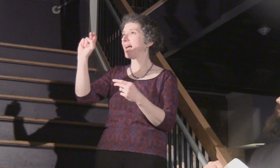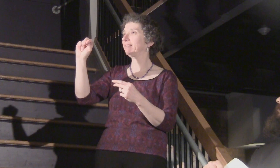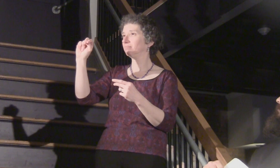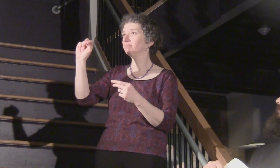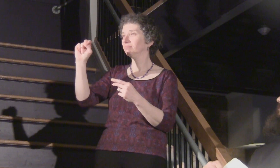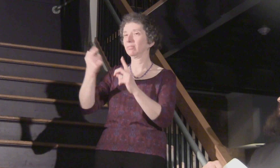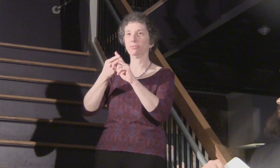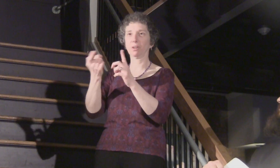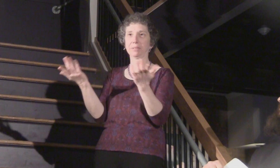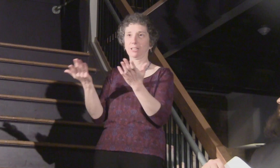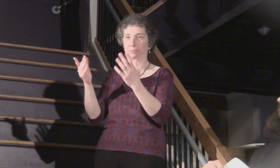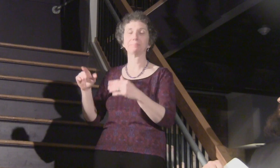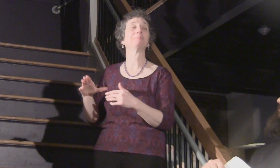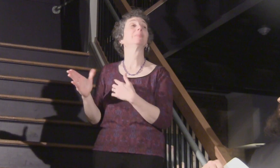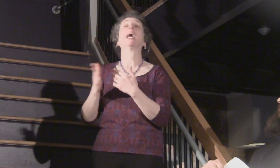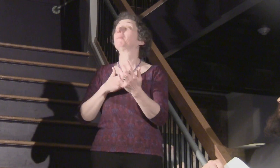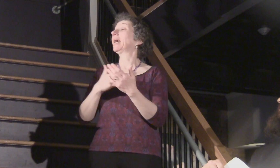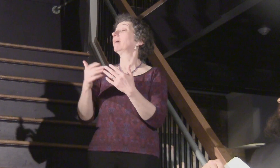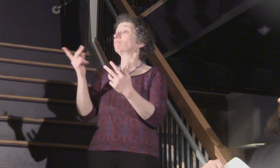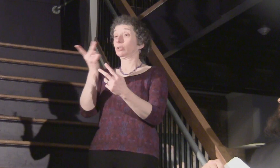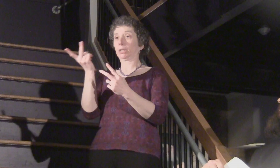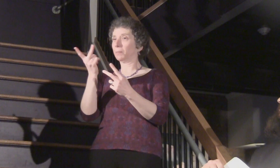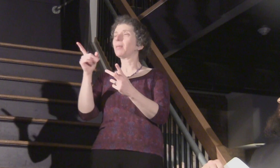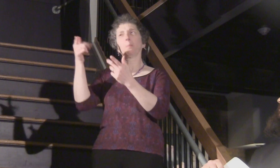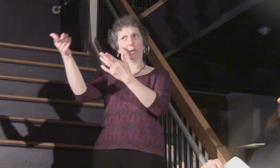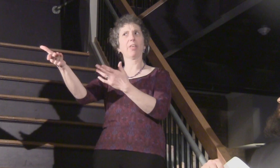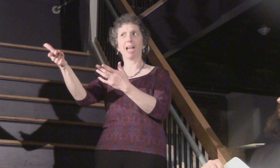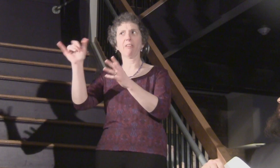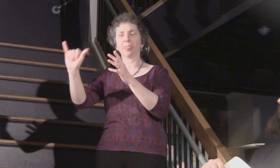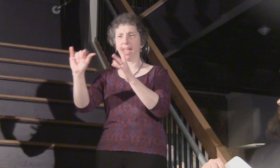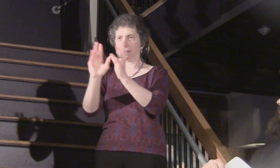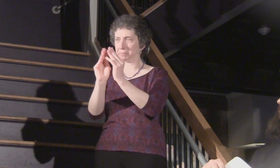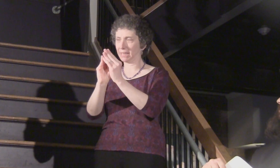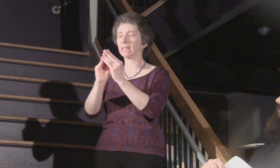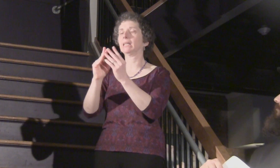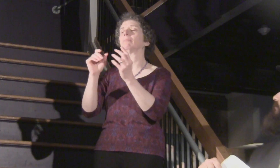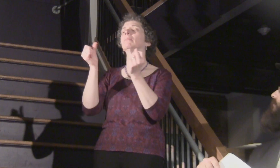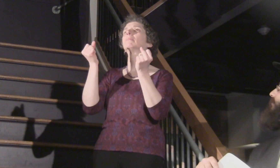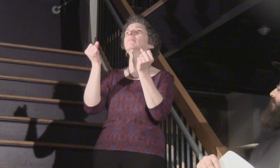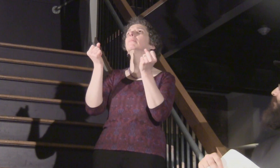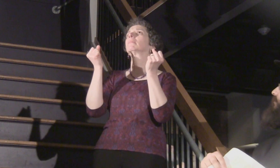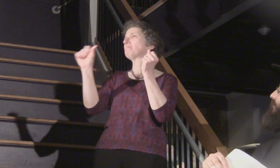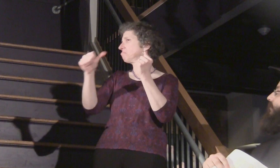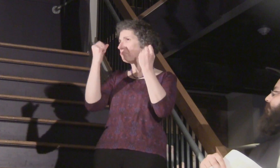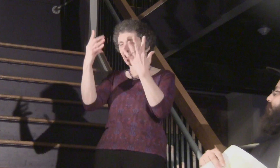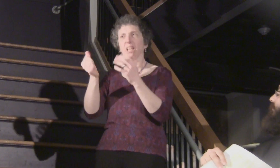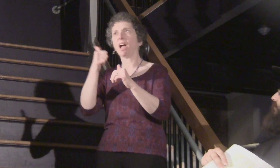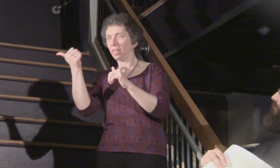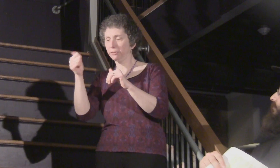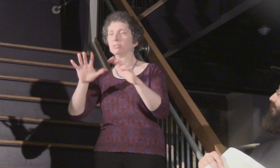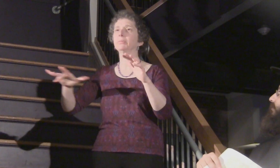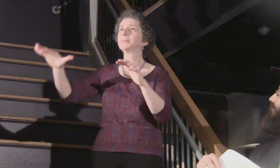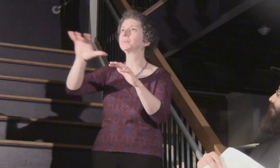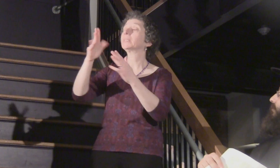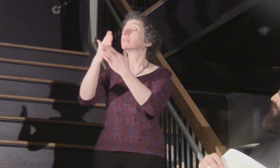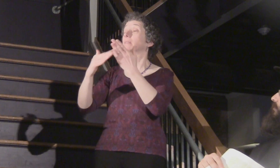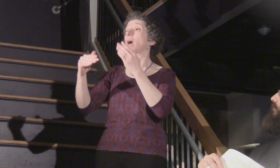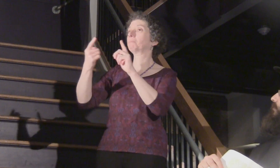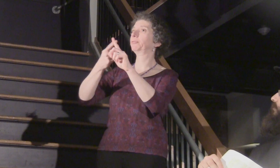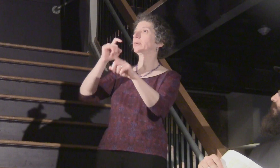Howard Mann. Yeah, he's from here. Anyway, so the two of them were there at that meeting, and really there was, other people